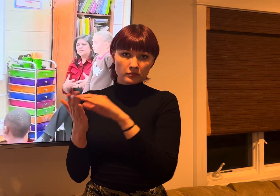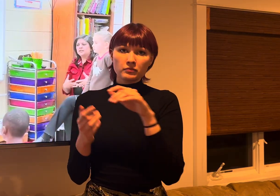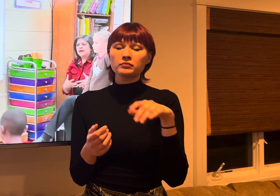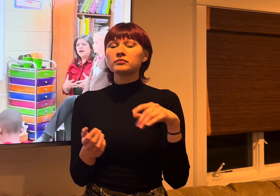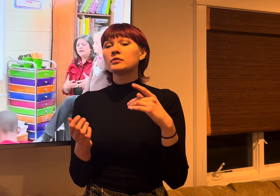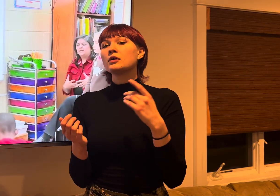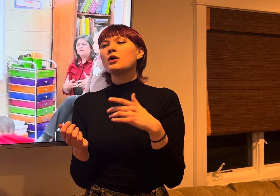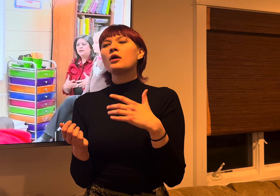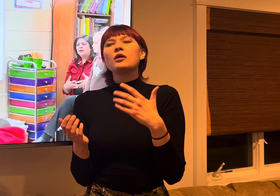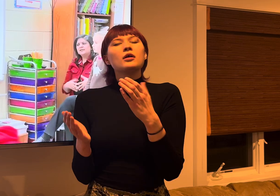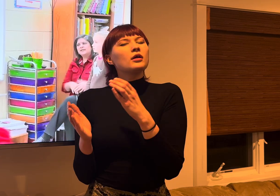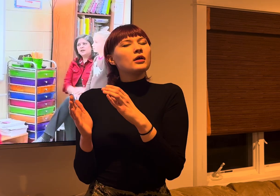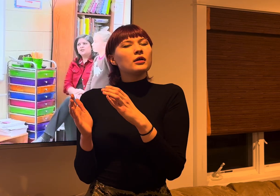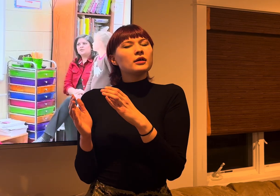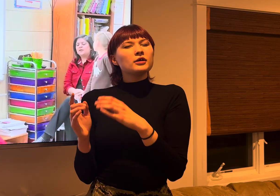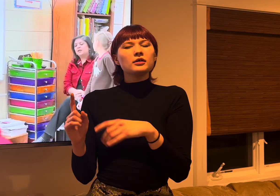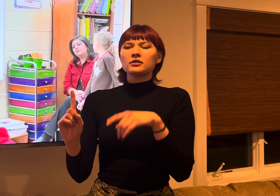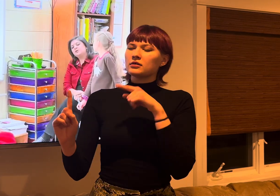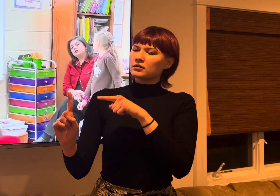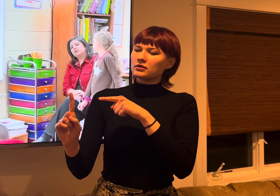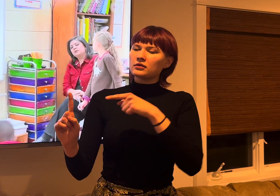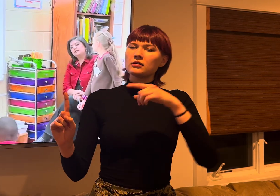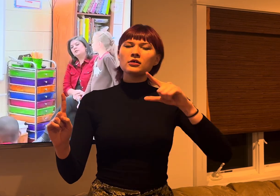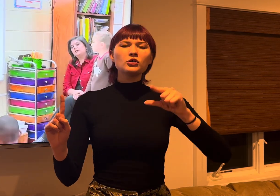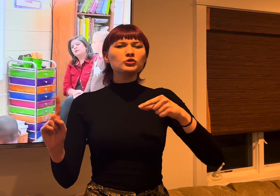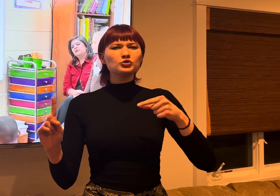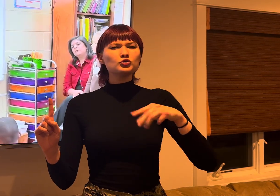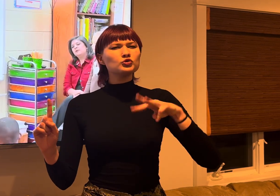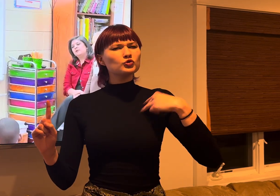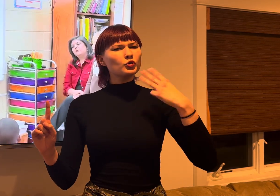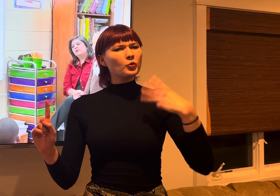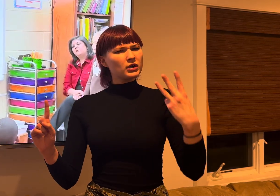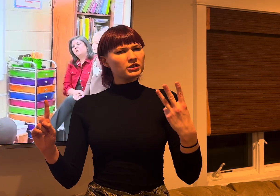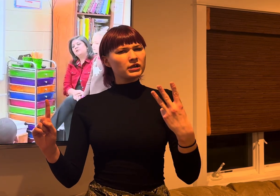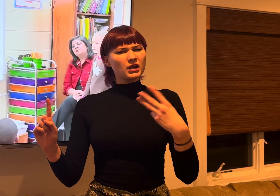George Washington had. Does character mean emotion?